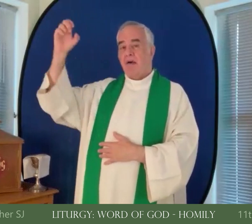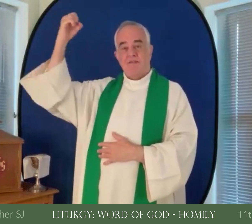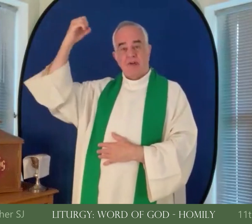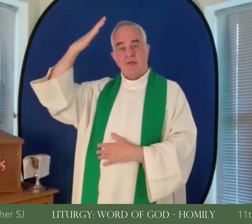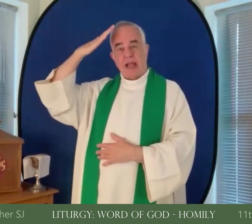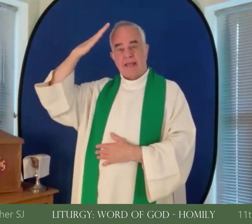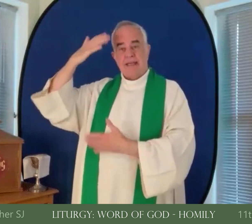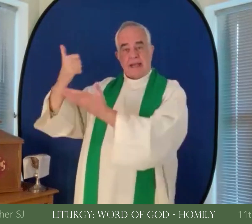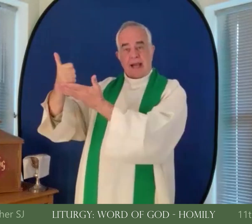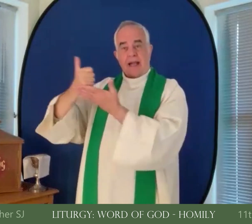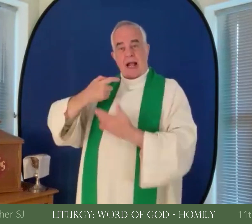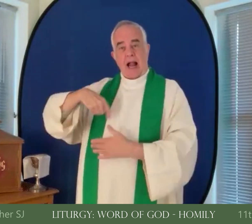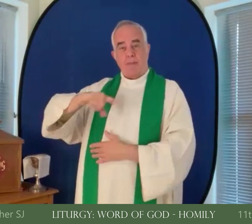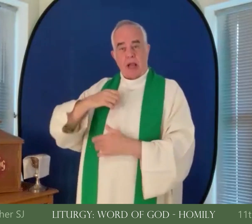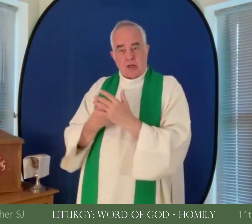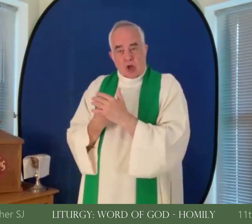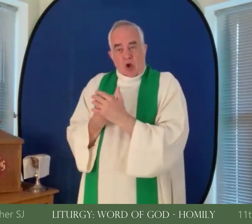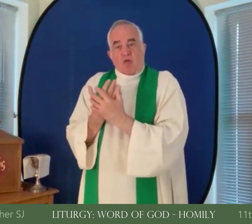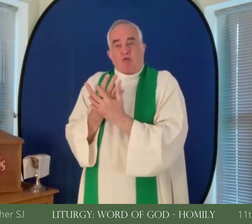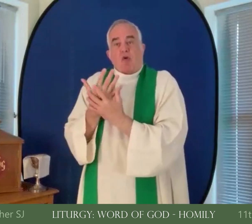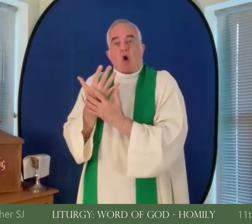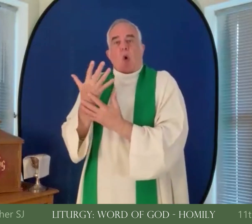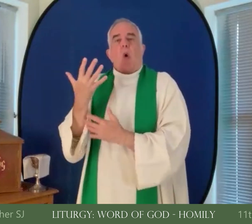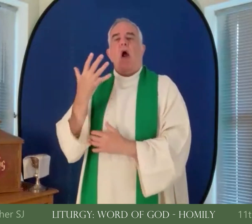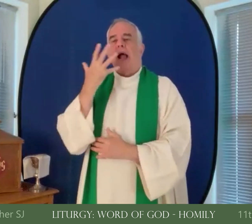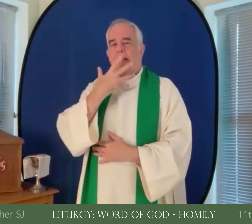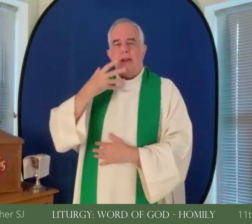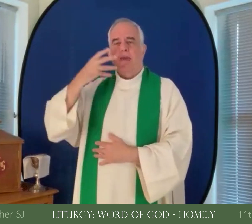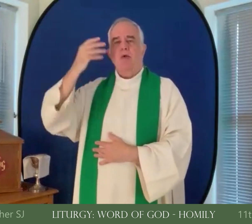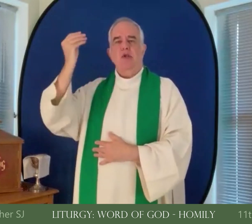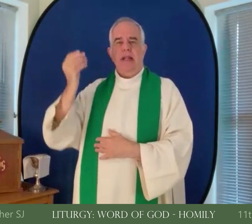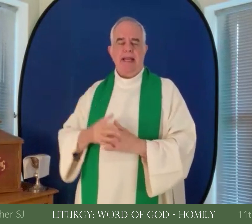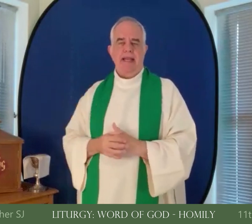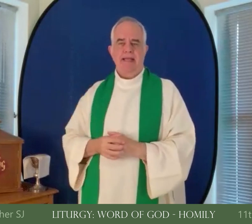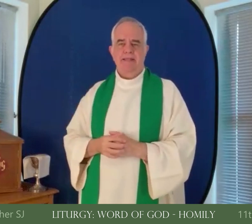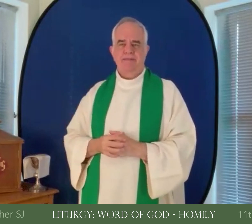God the grace to help us grow spiritually.